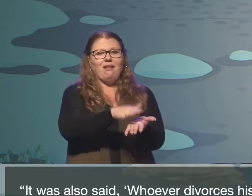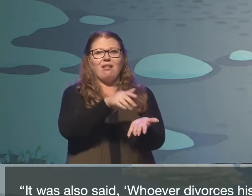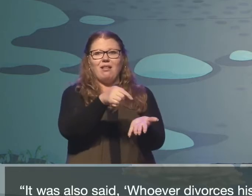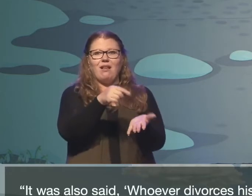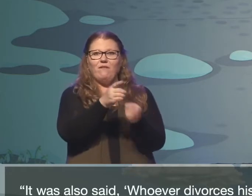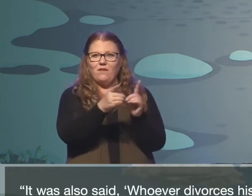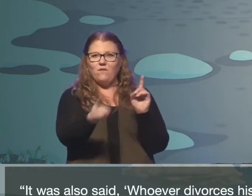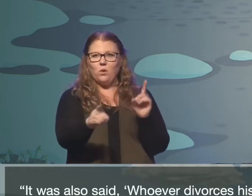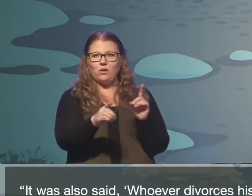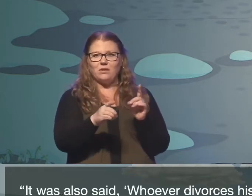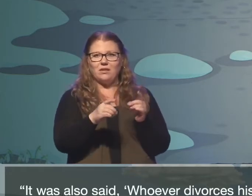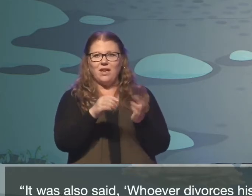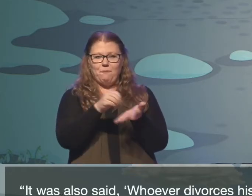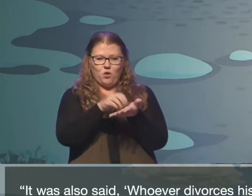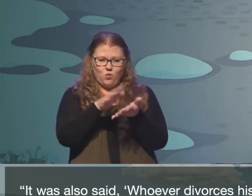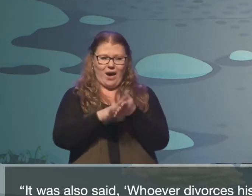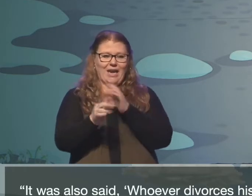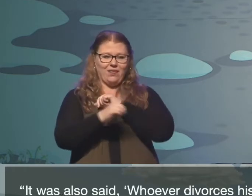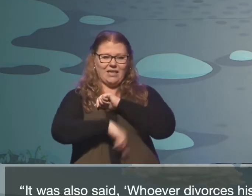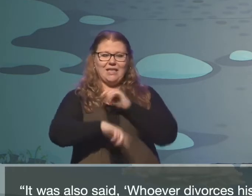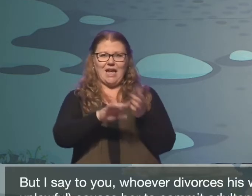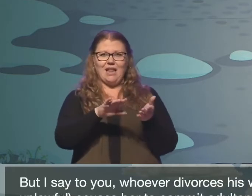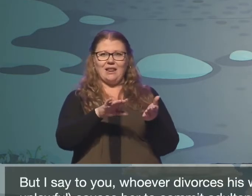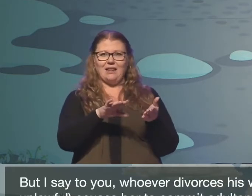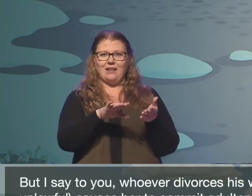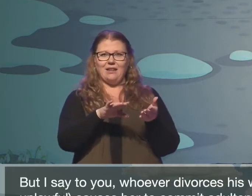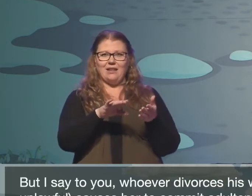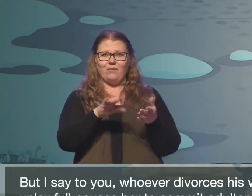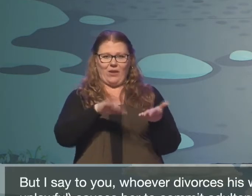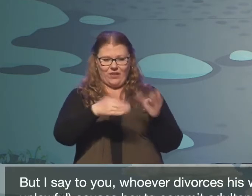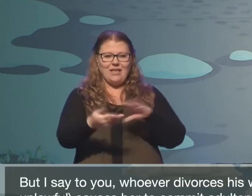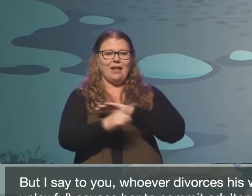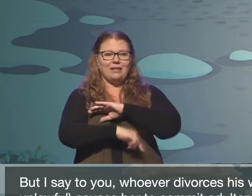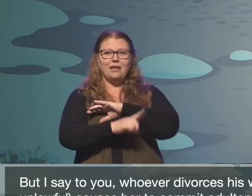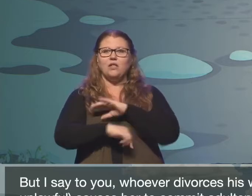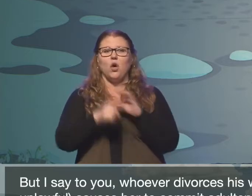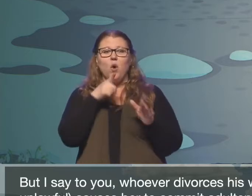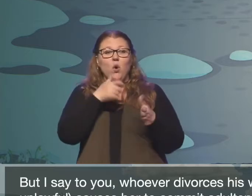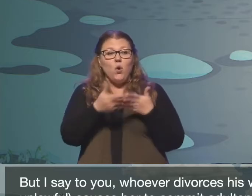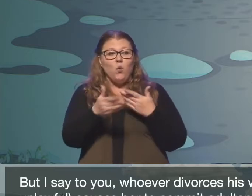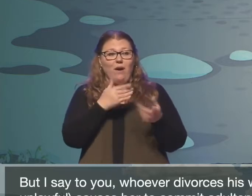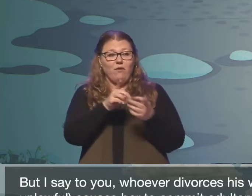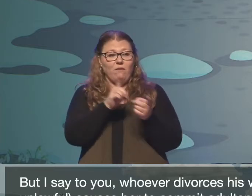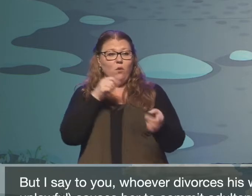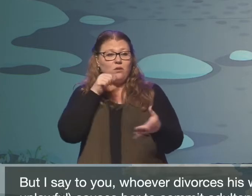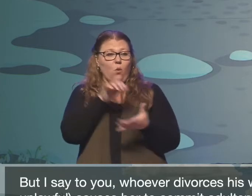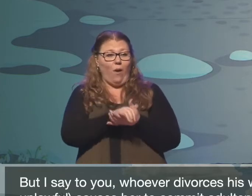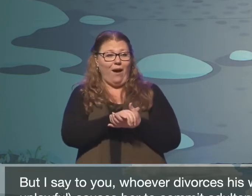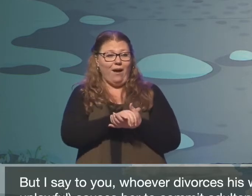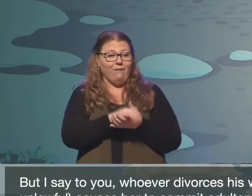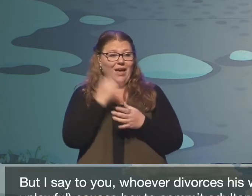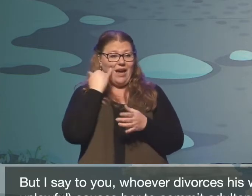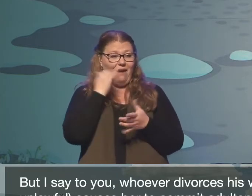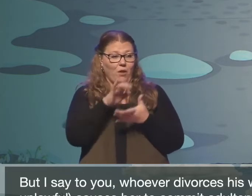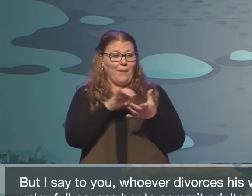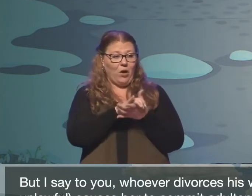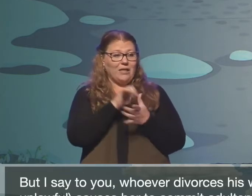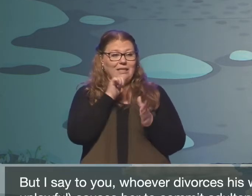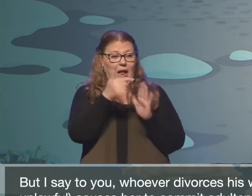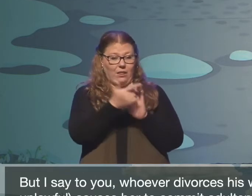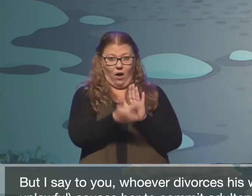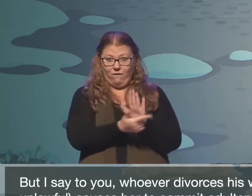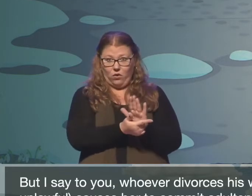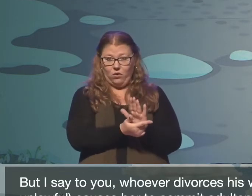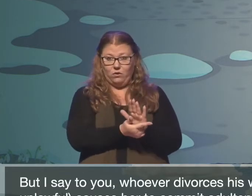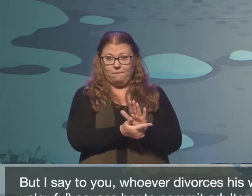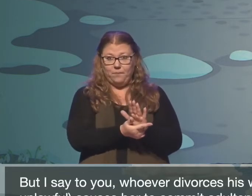actually writing a death sentence. He says, but I say to you, whoever divorces his wife, unless the marriage is unlawful, causes her to commit adultery, and whoever marries a divorced